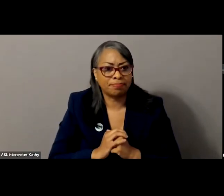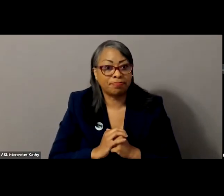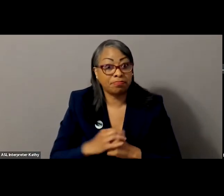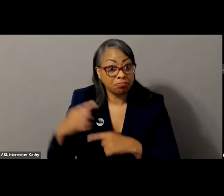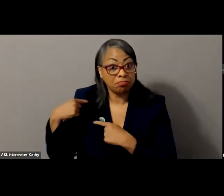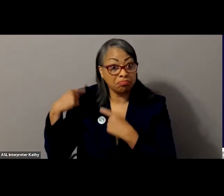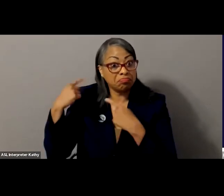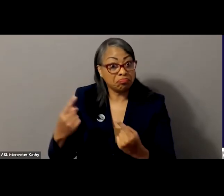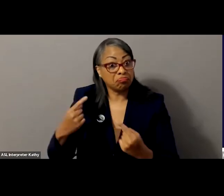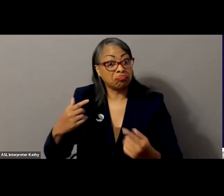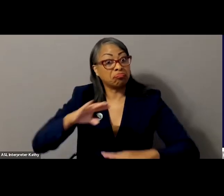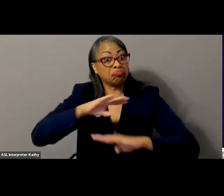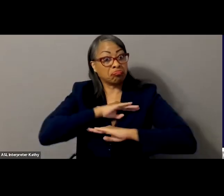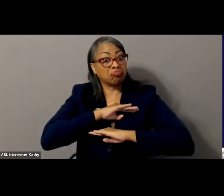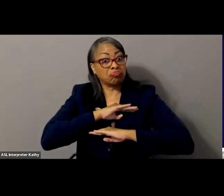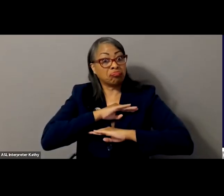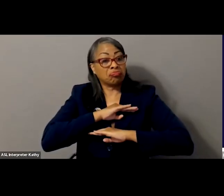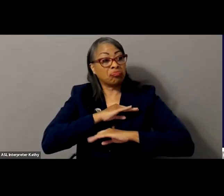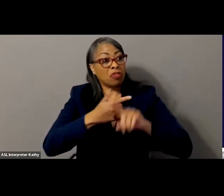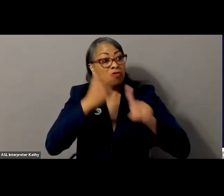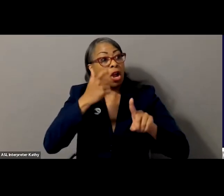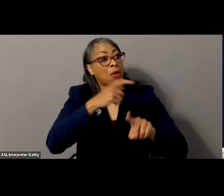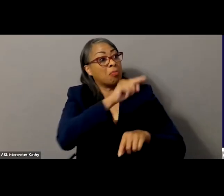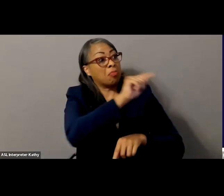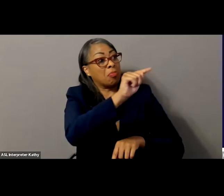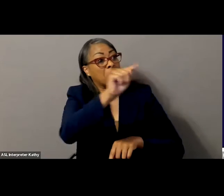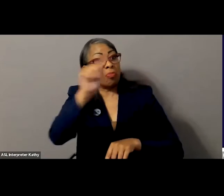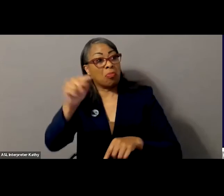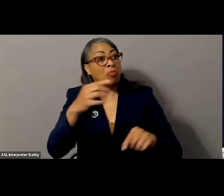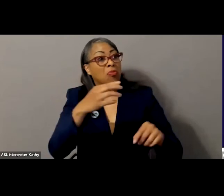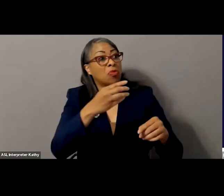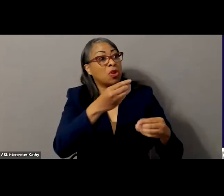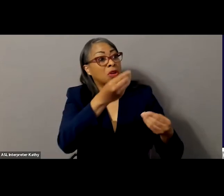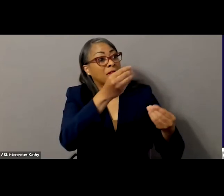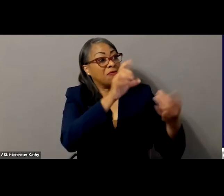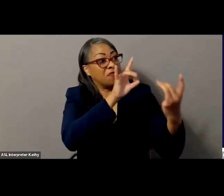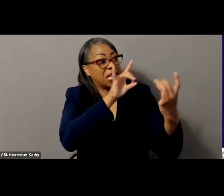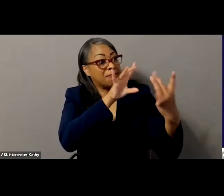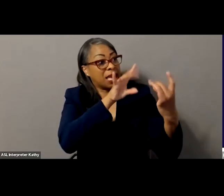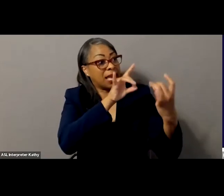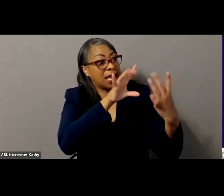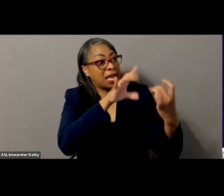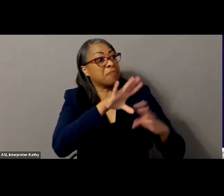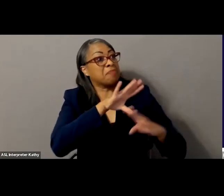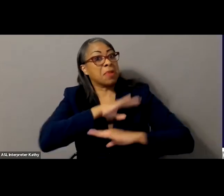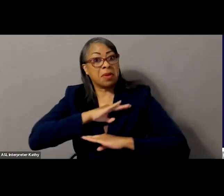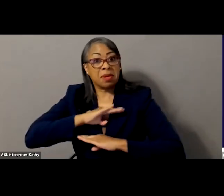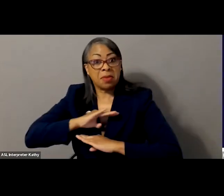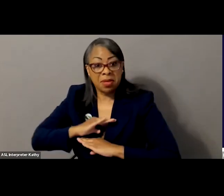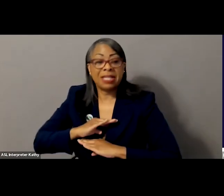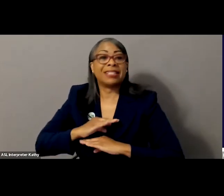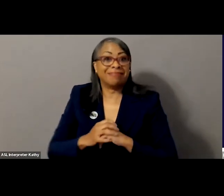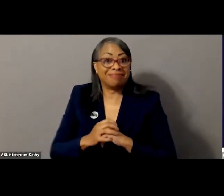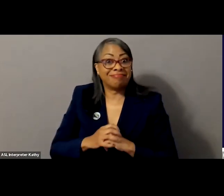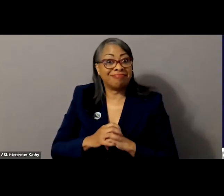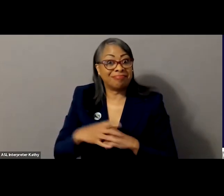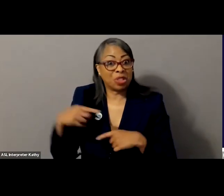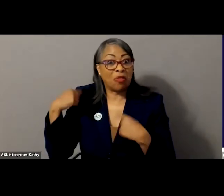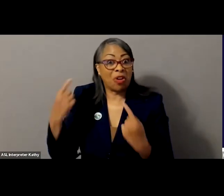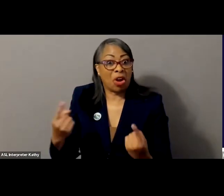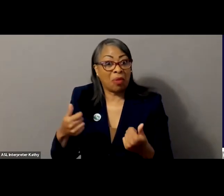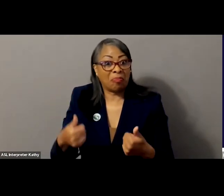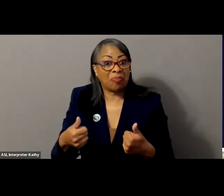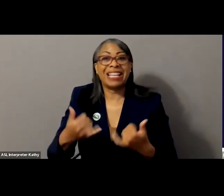far with the response it's gotten, and I am now going to end my